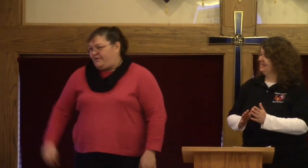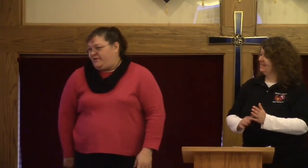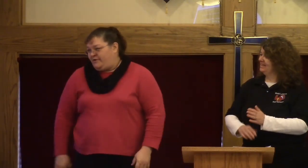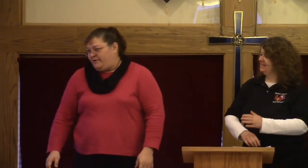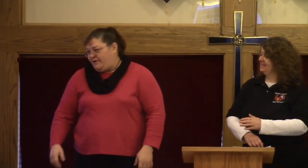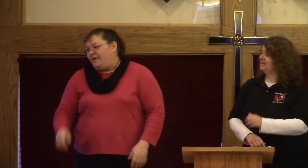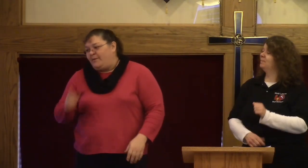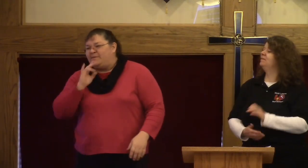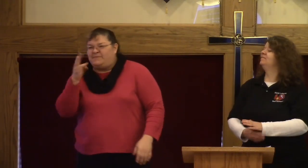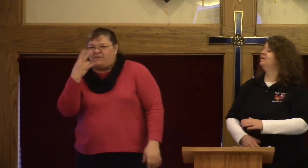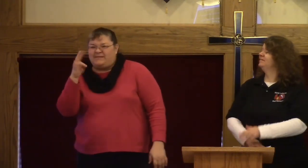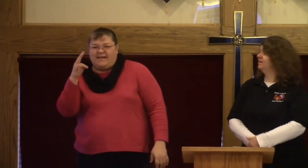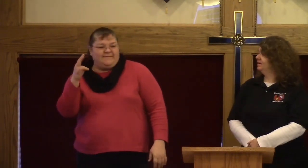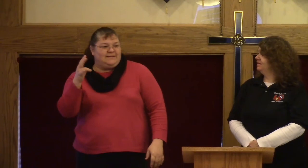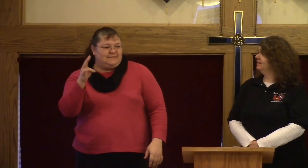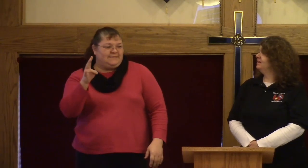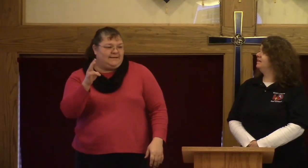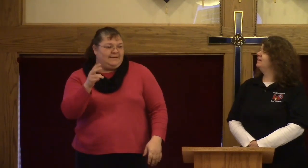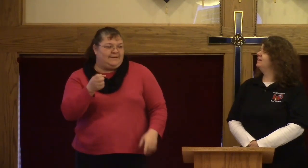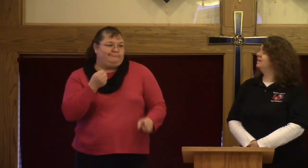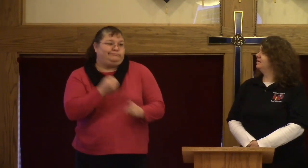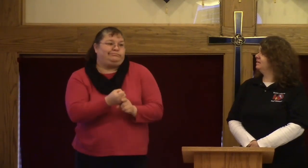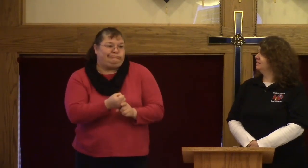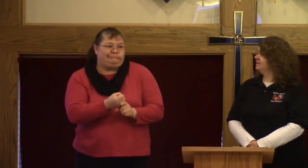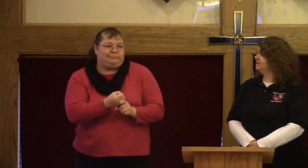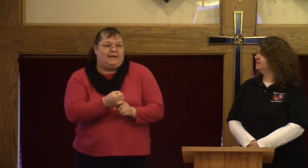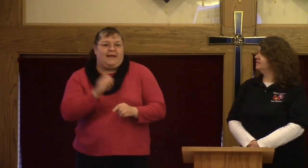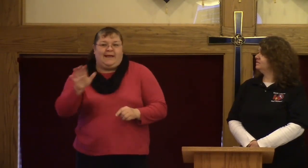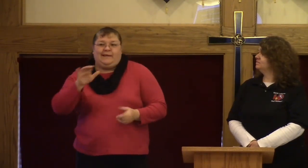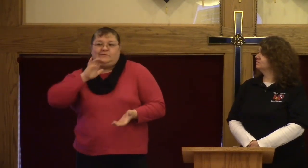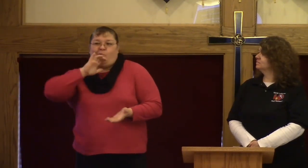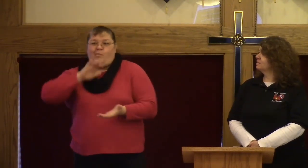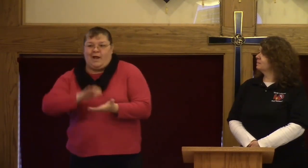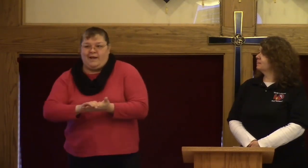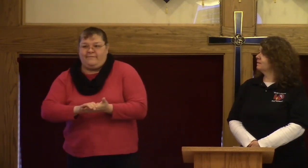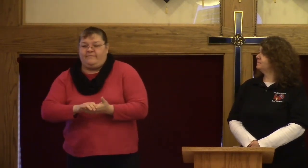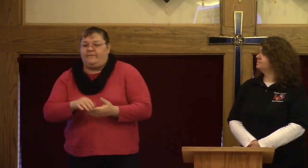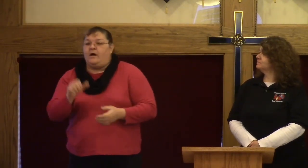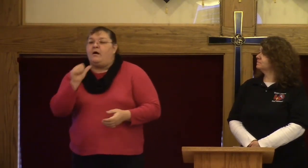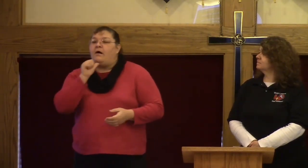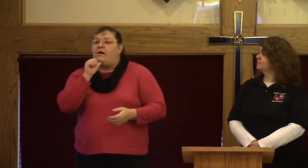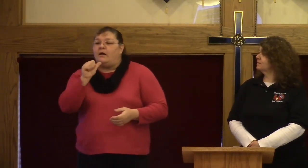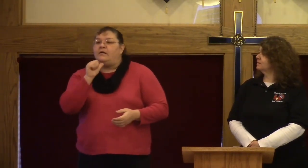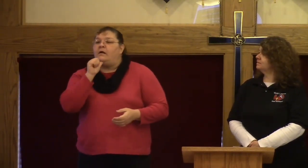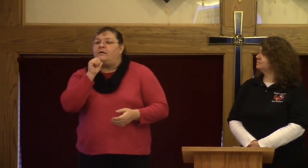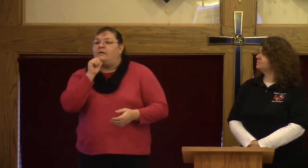Father. Wow, unwed father. He's like 17 years old, and his